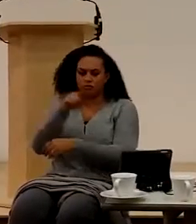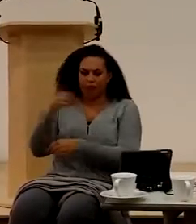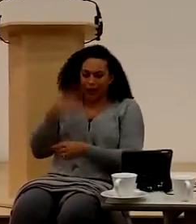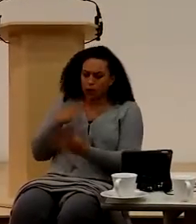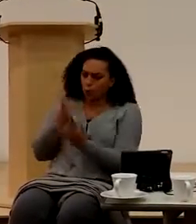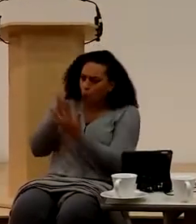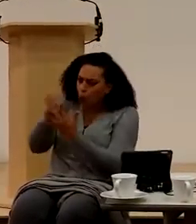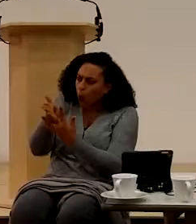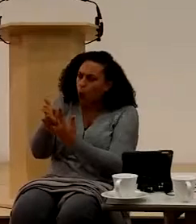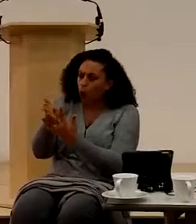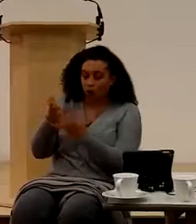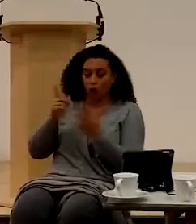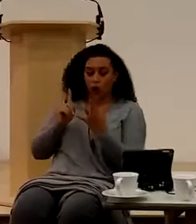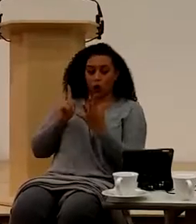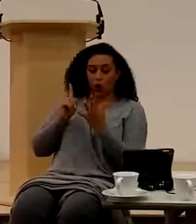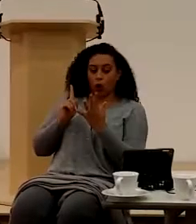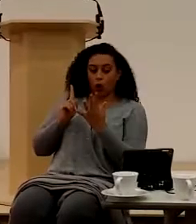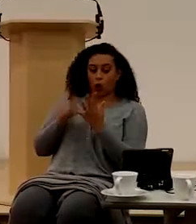society.